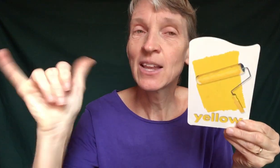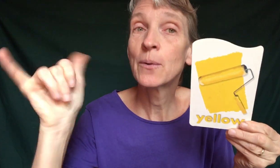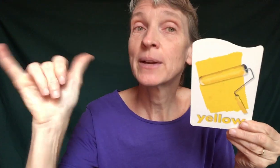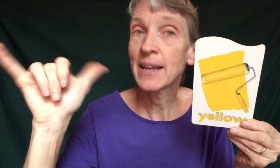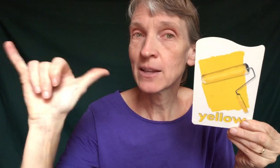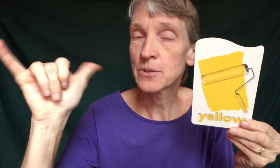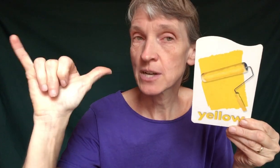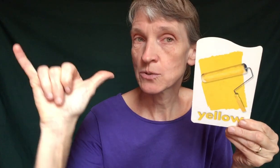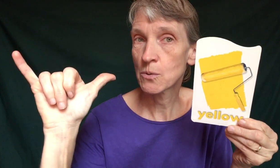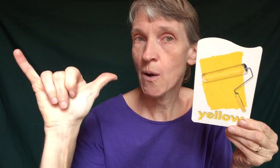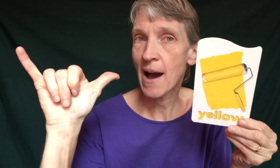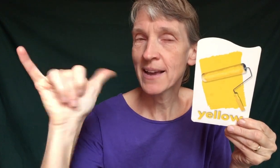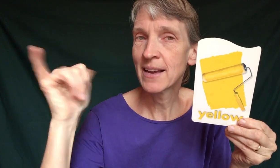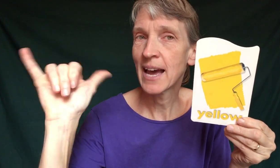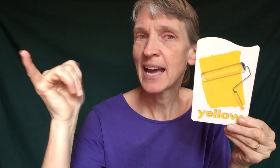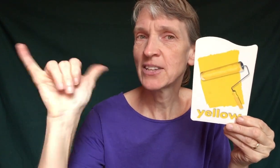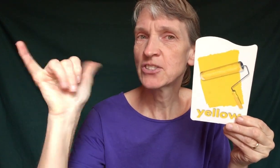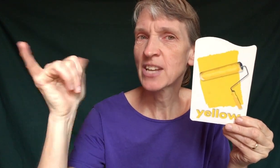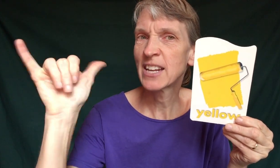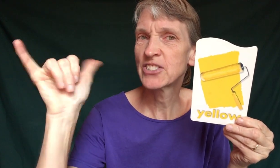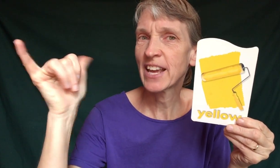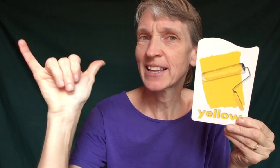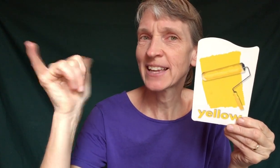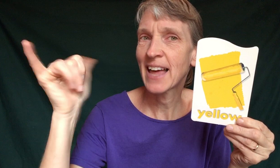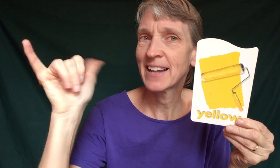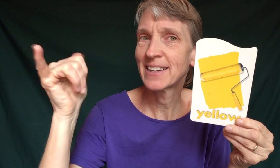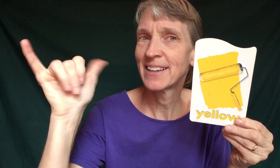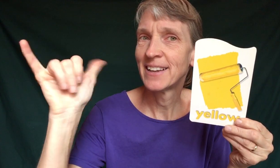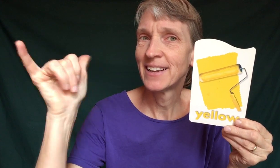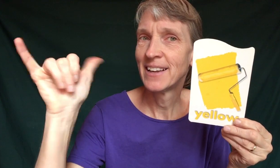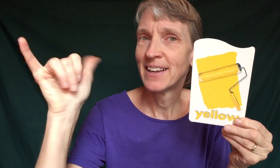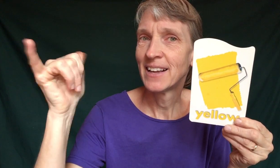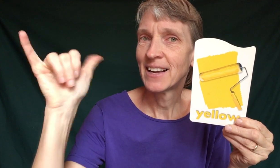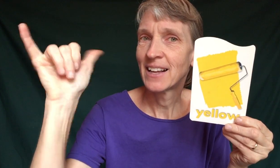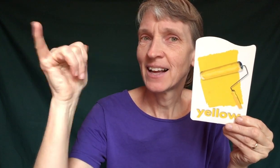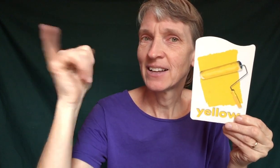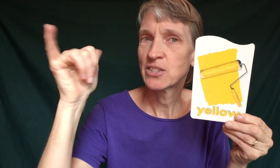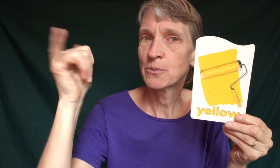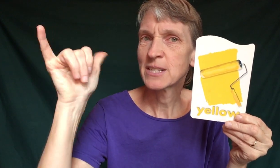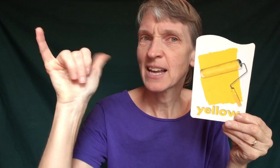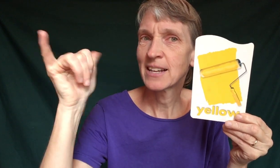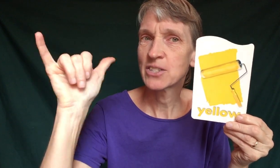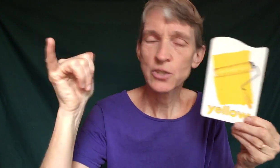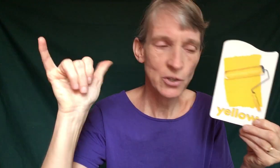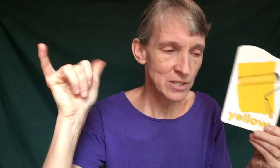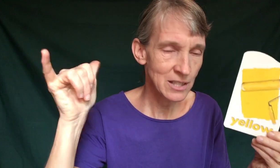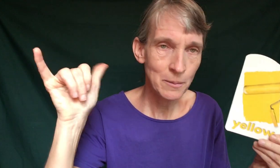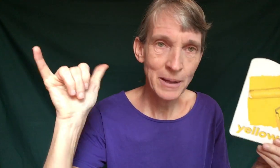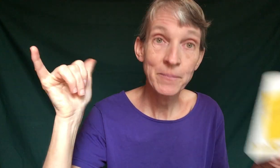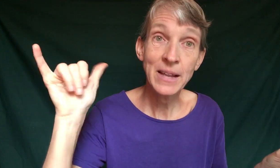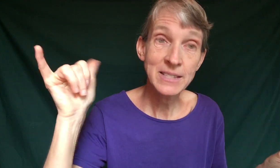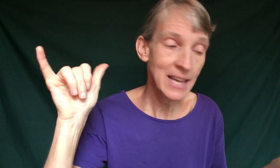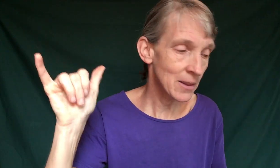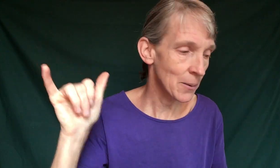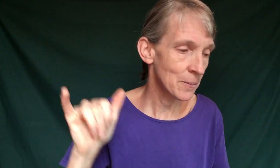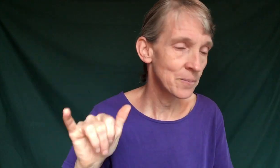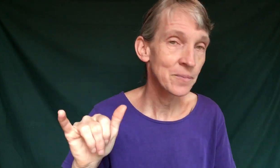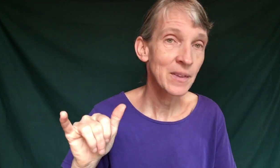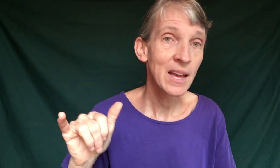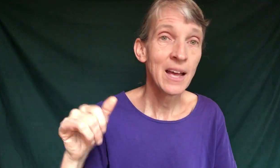yellow. Yellow starts with Y, and you just kind of shake it like that. Your wrist kind of just turns a little bit. That's yellow.